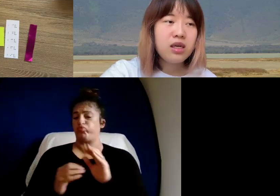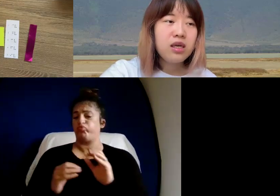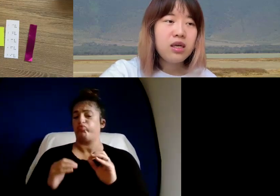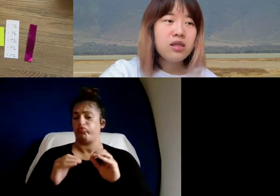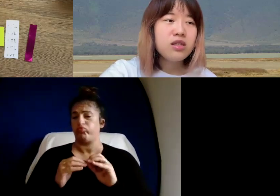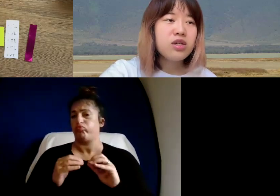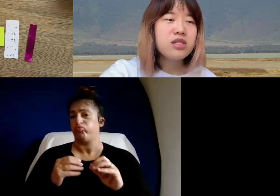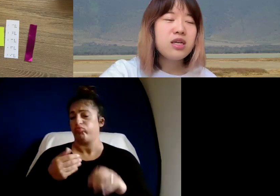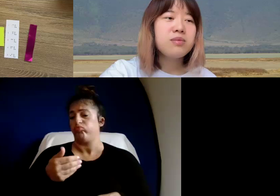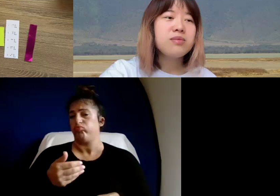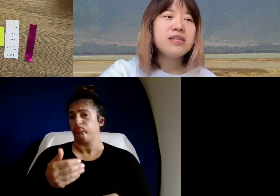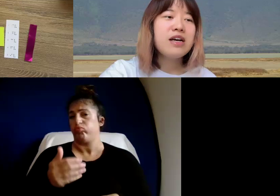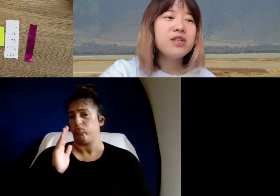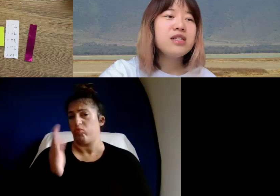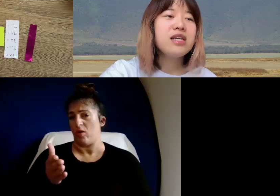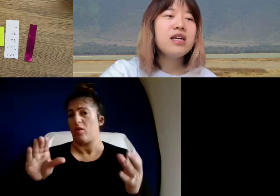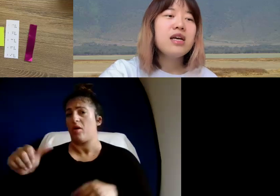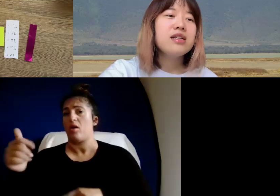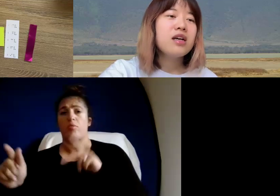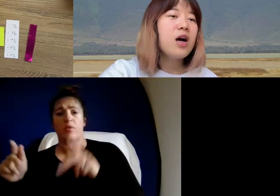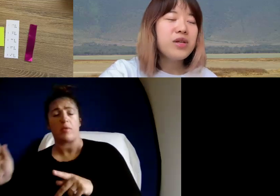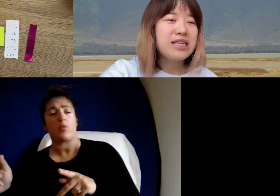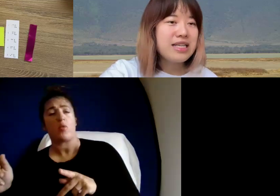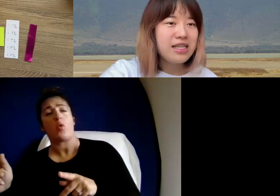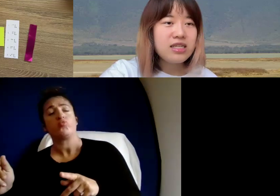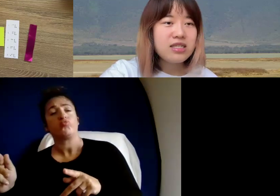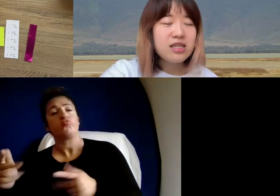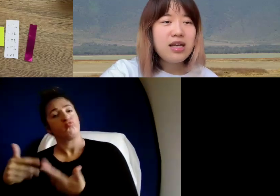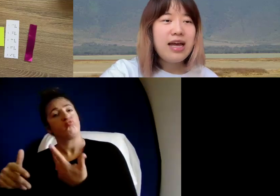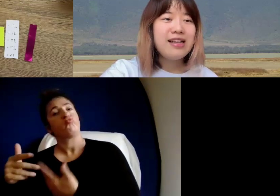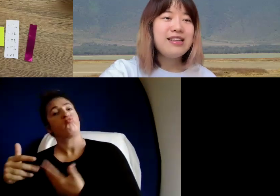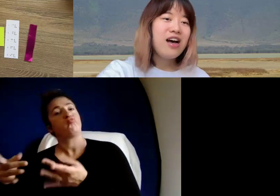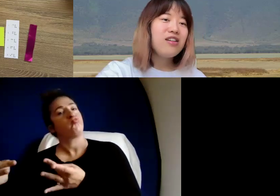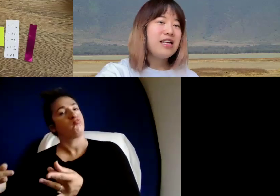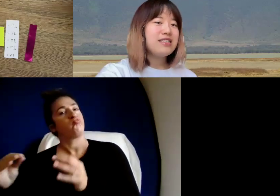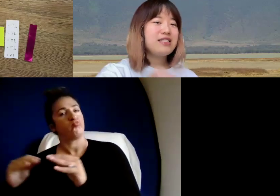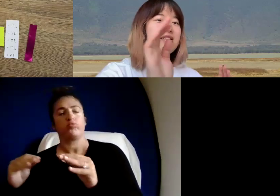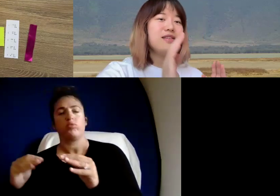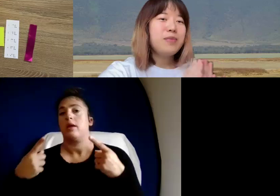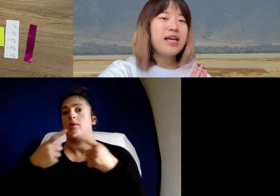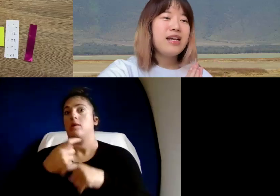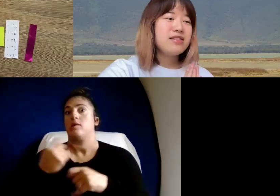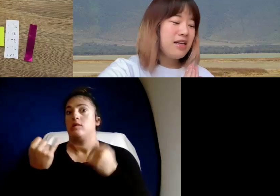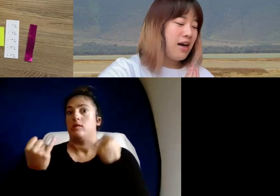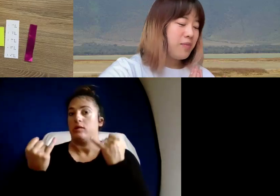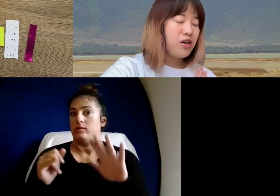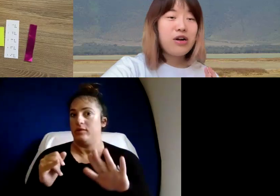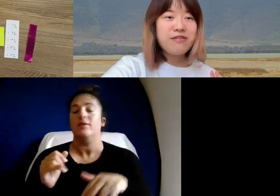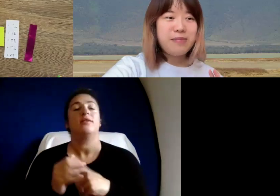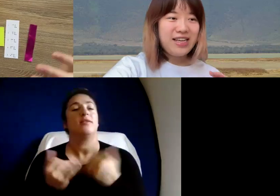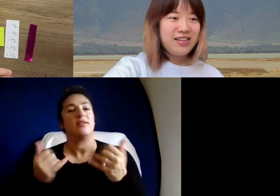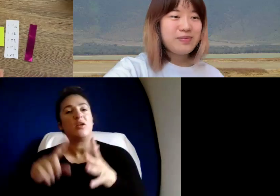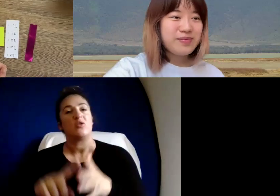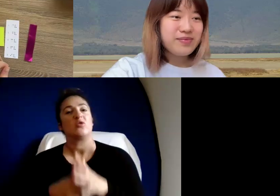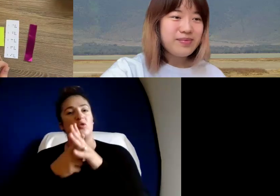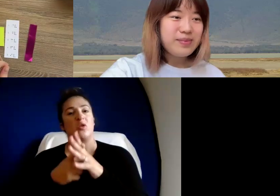differently. These are some definitely complex ideas. And now let's begin our